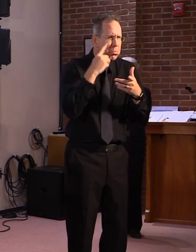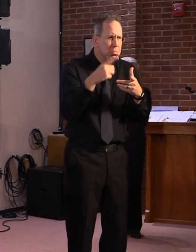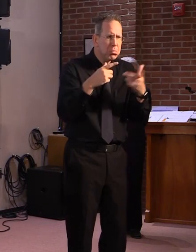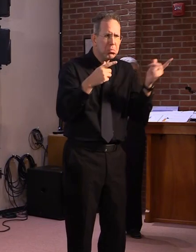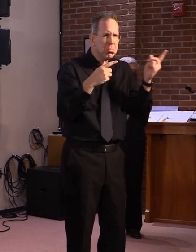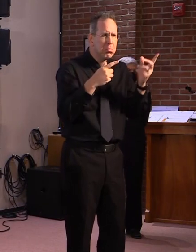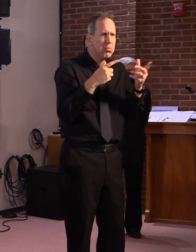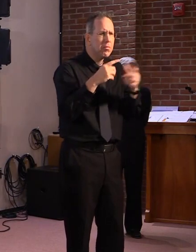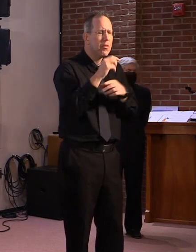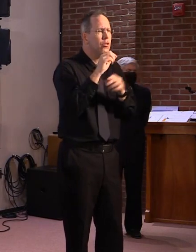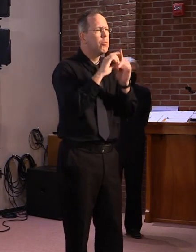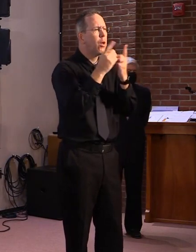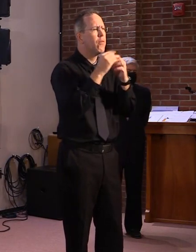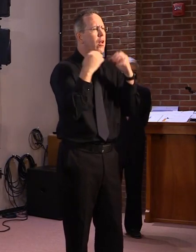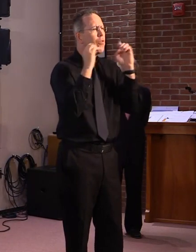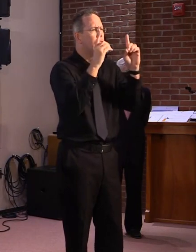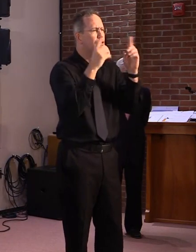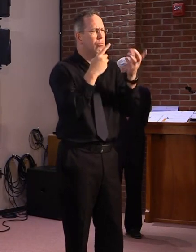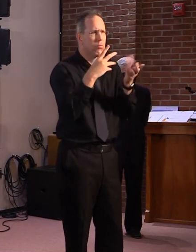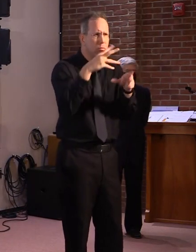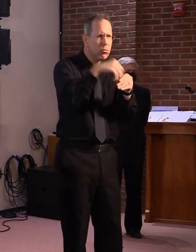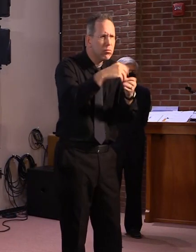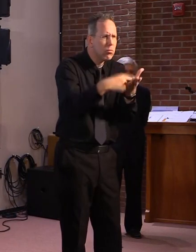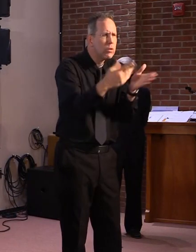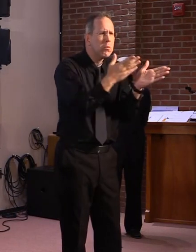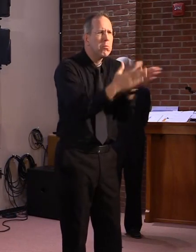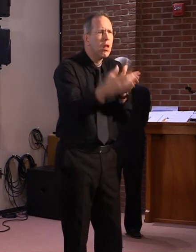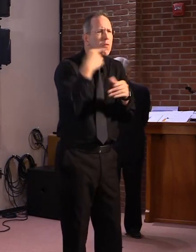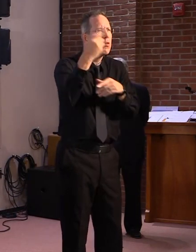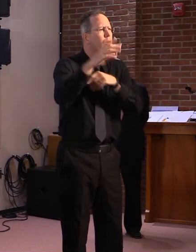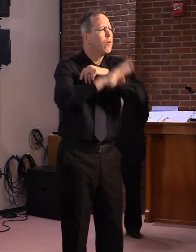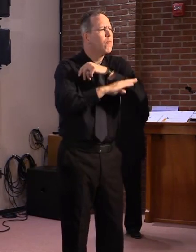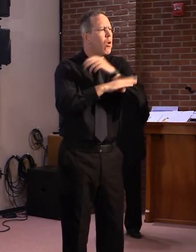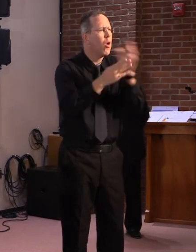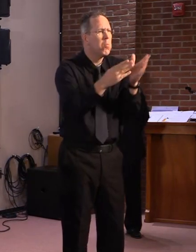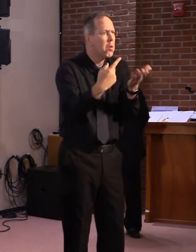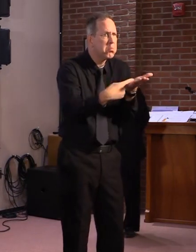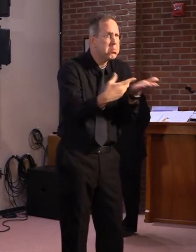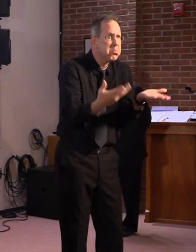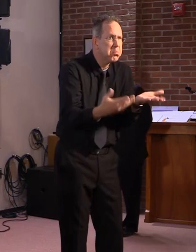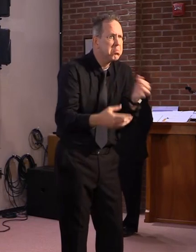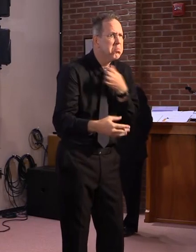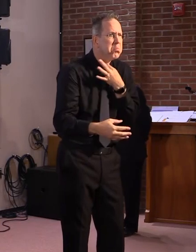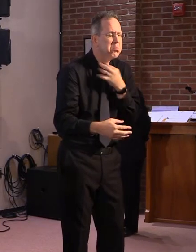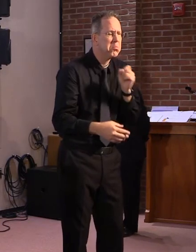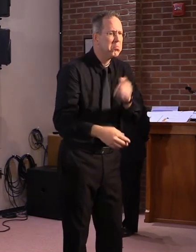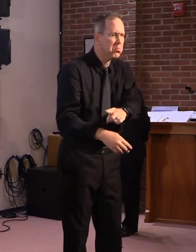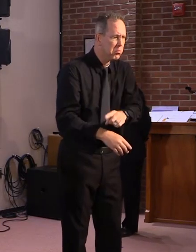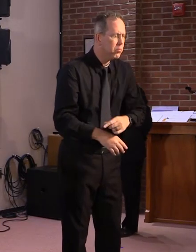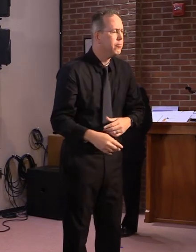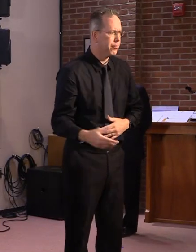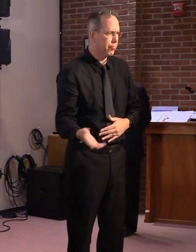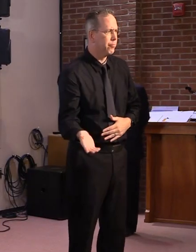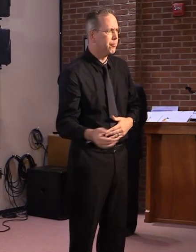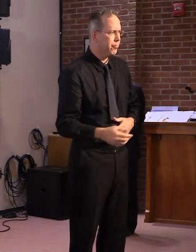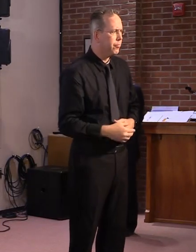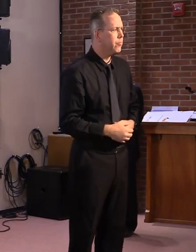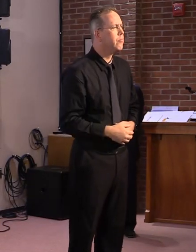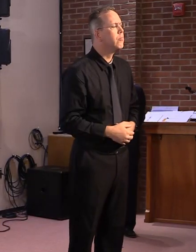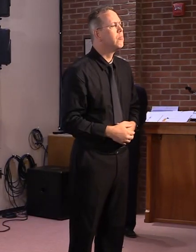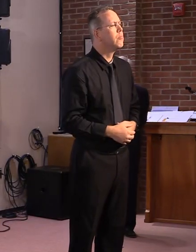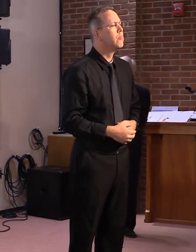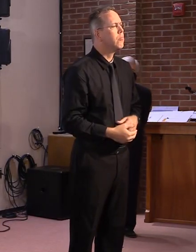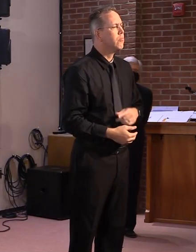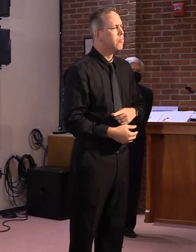issue based on in-service days. There also could be a lot of attention on those days spent on improving continuity of learning,